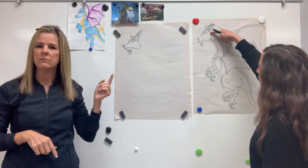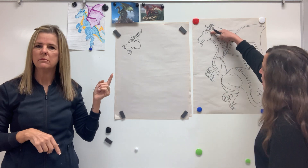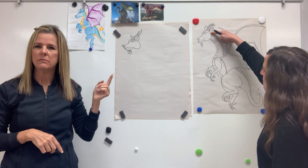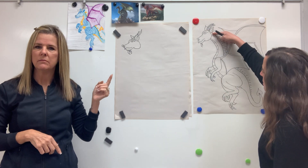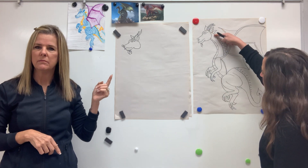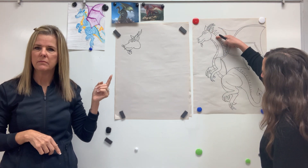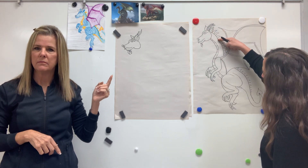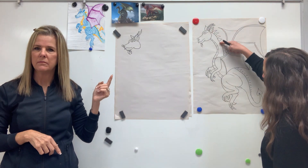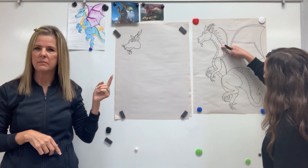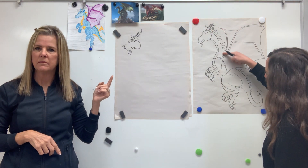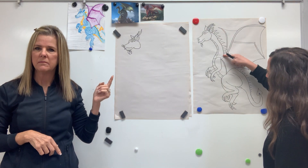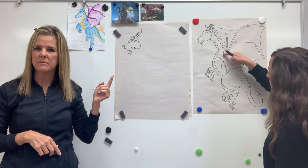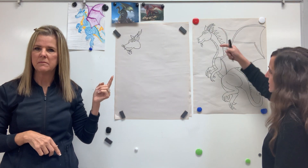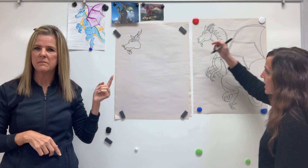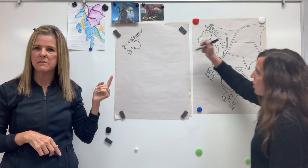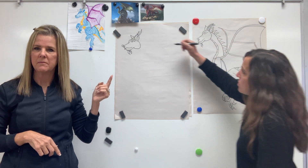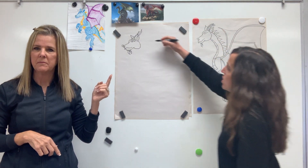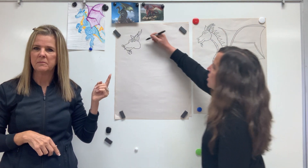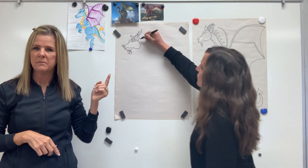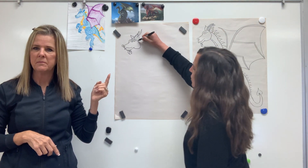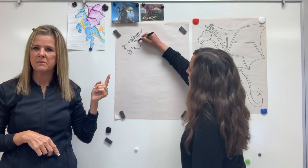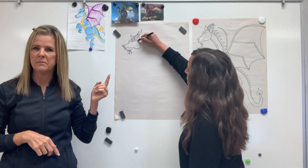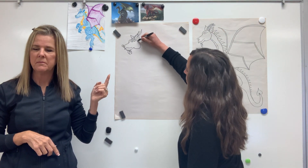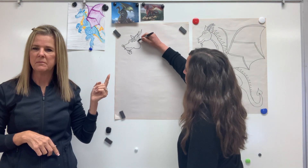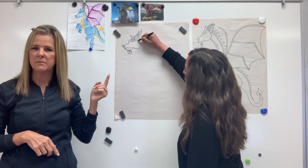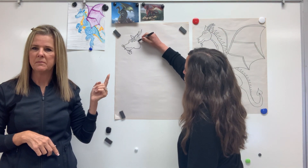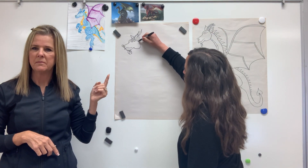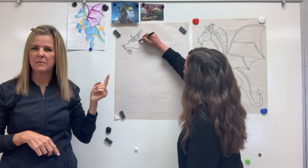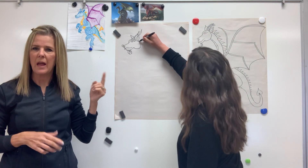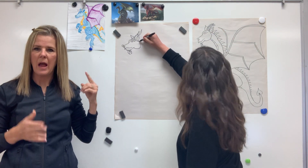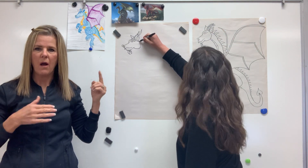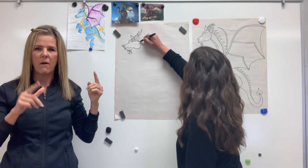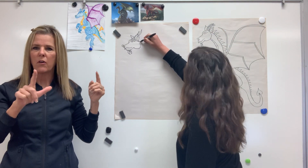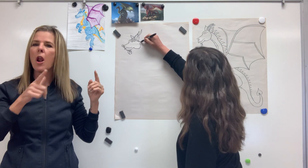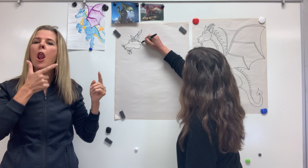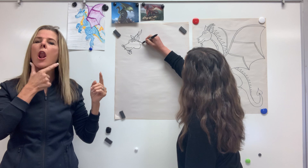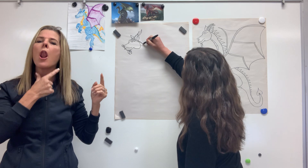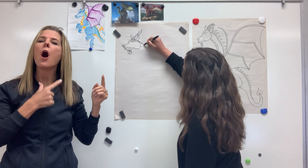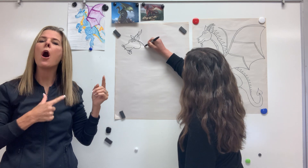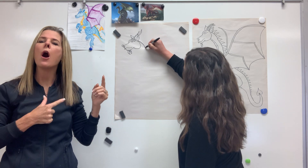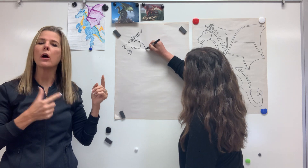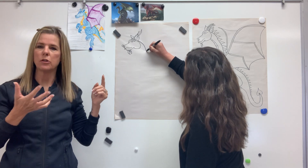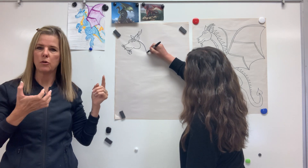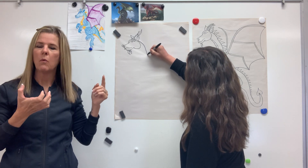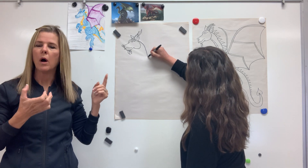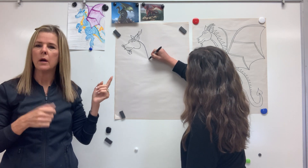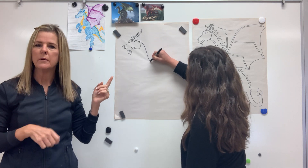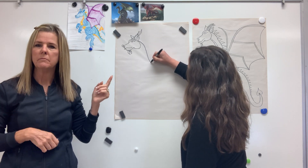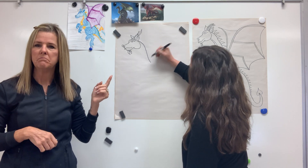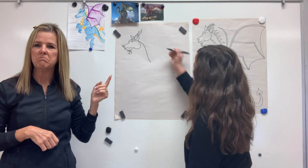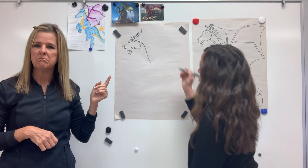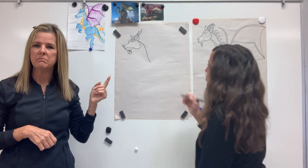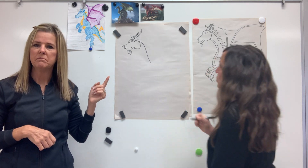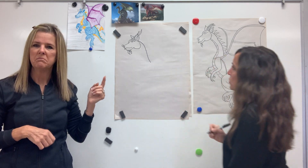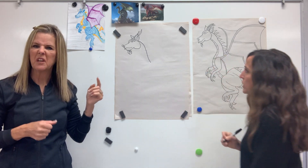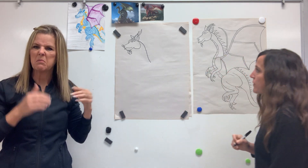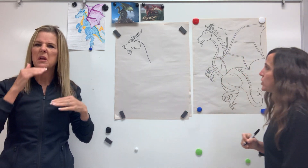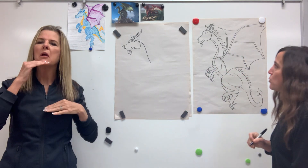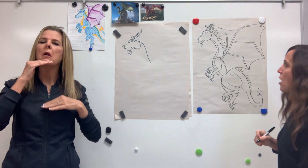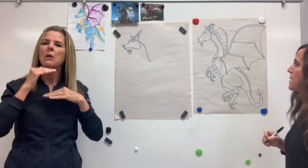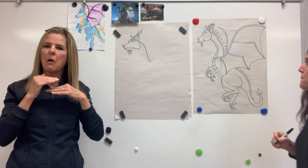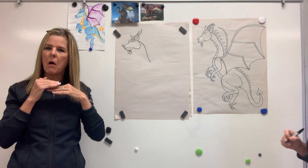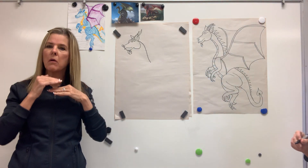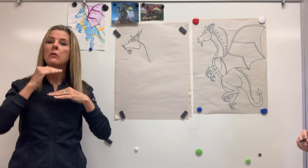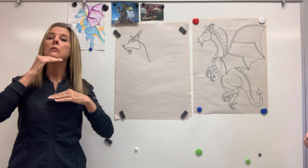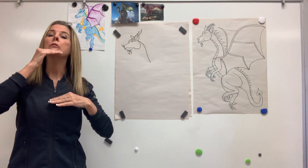right about there, I'm gonna make my first curve line down for however long you want the neck to be. Like I said, it can be long or short, whatever